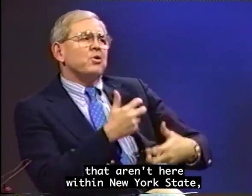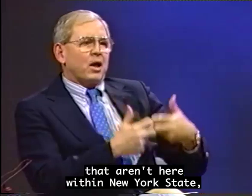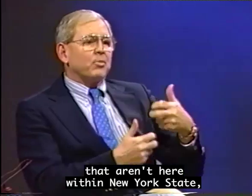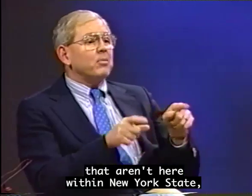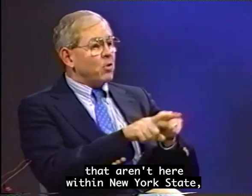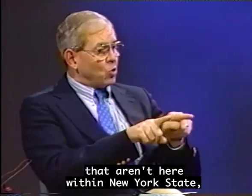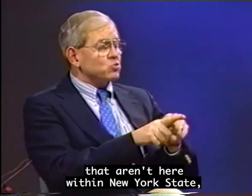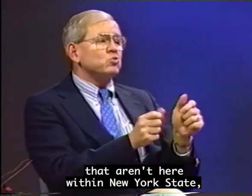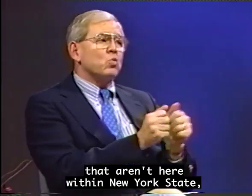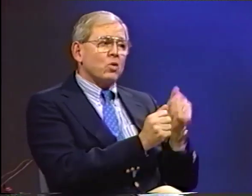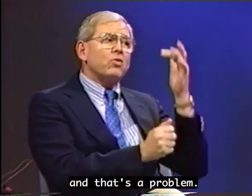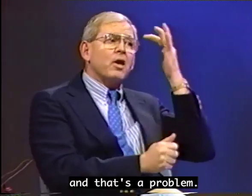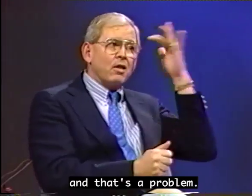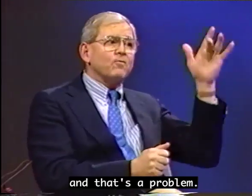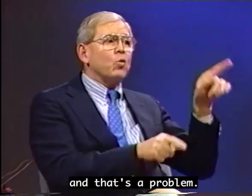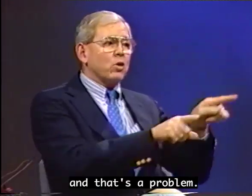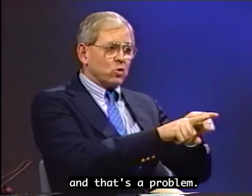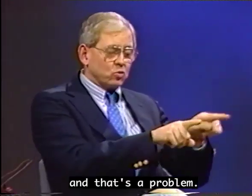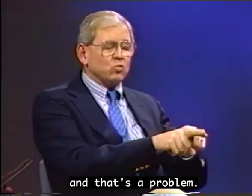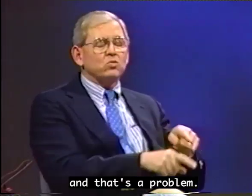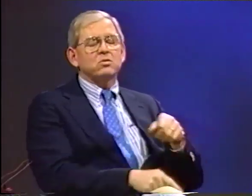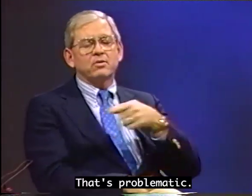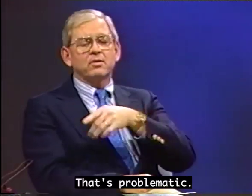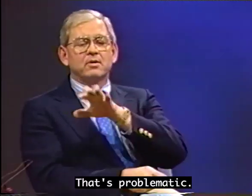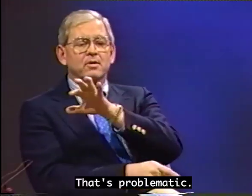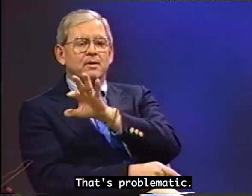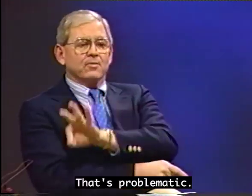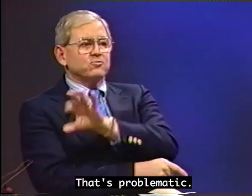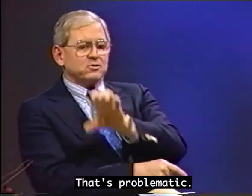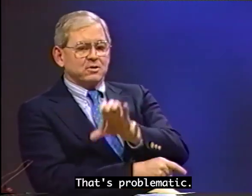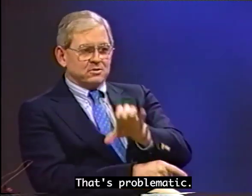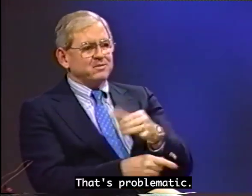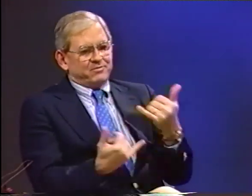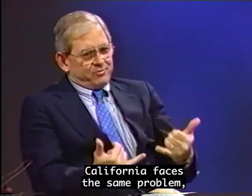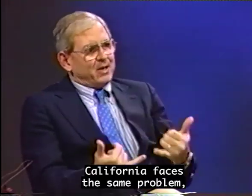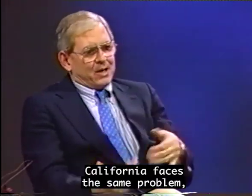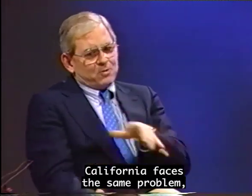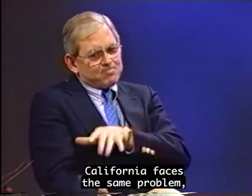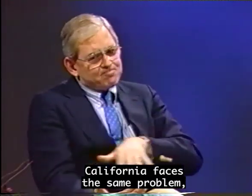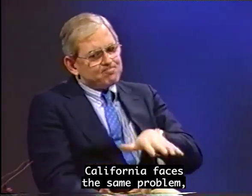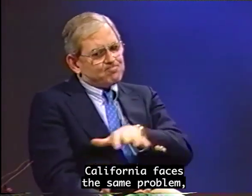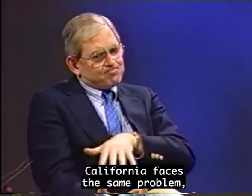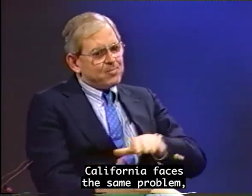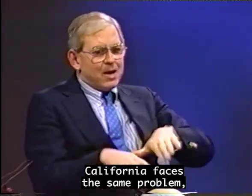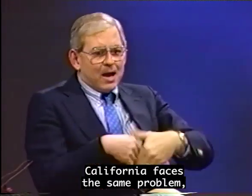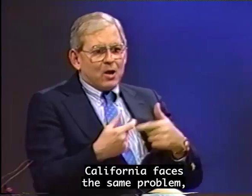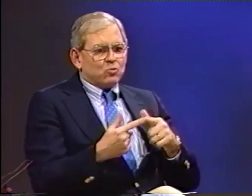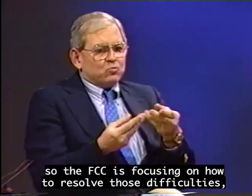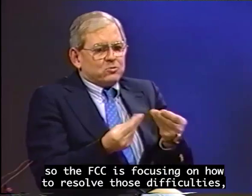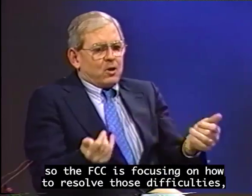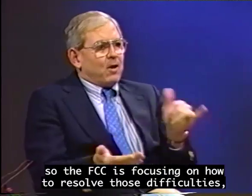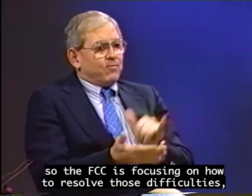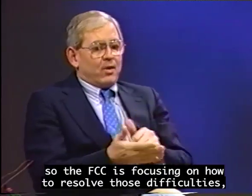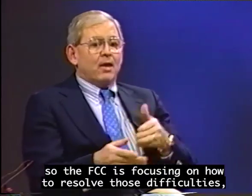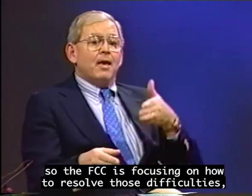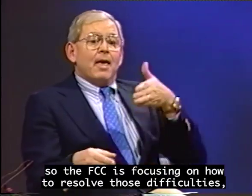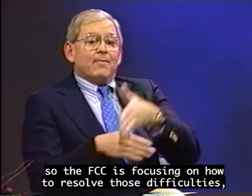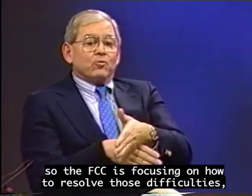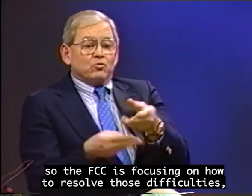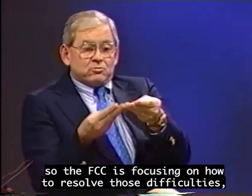here within New York State. And that's a problem. That's problematic. California faces the same problem. So the FCC